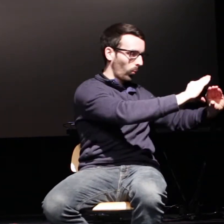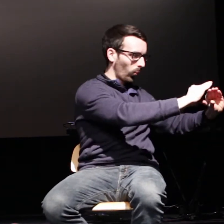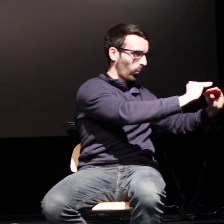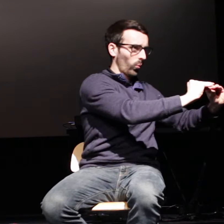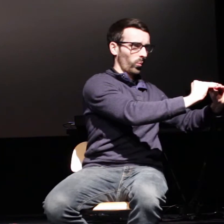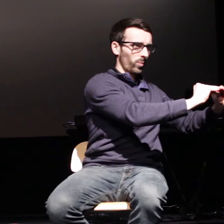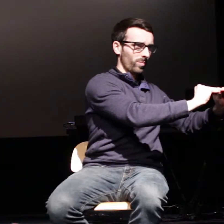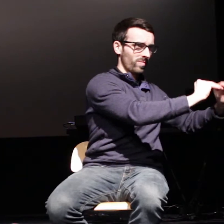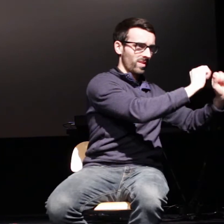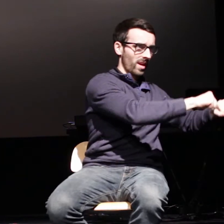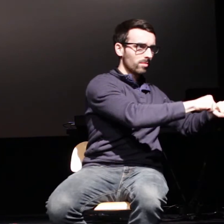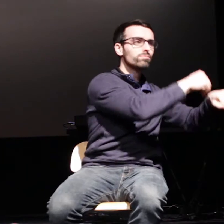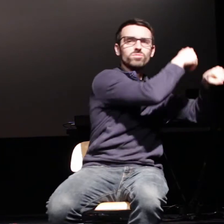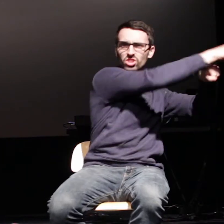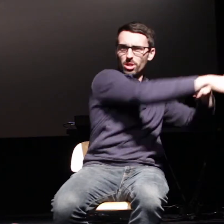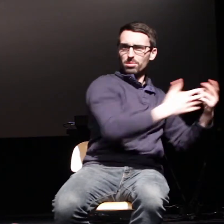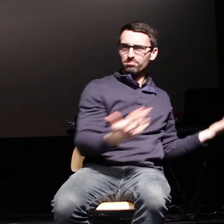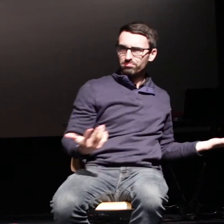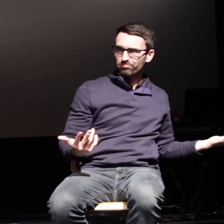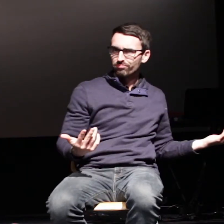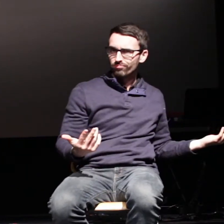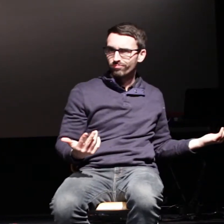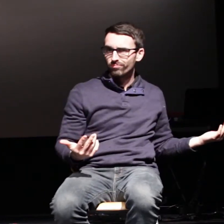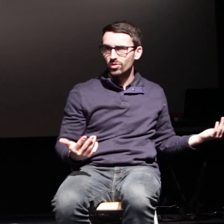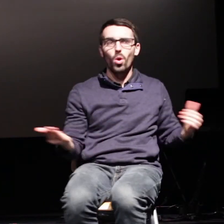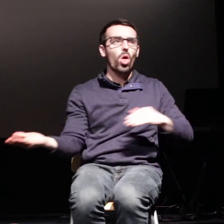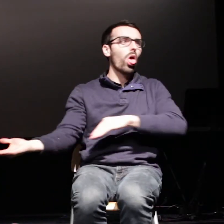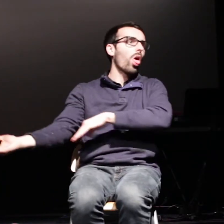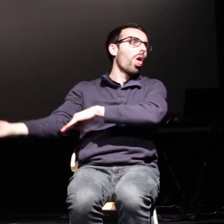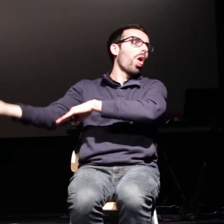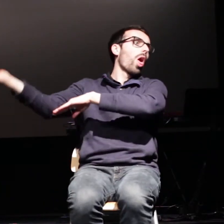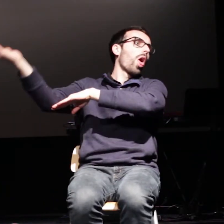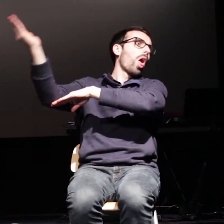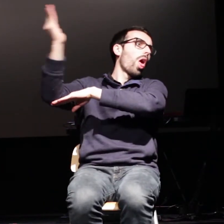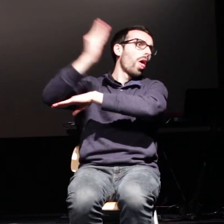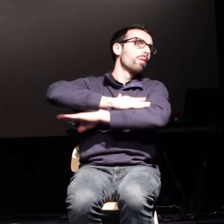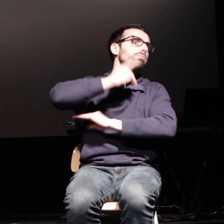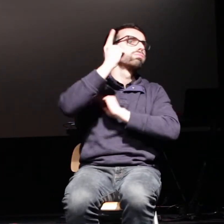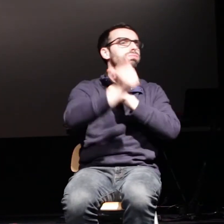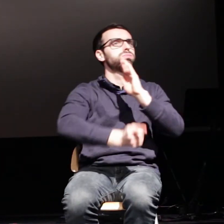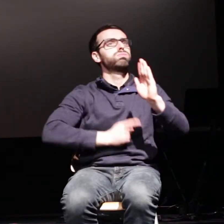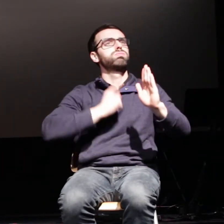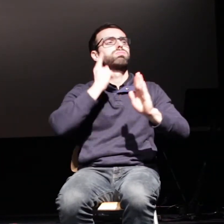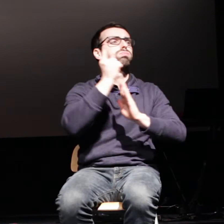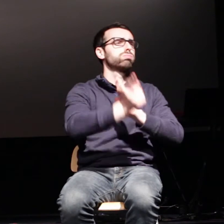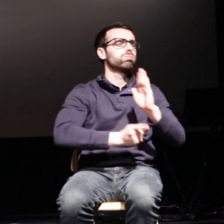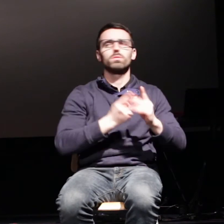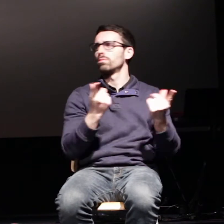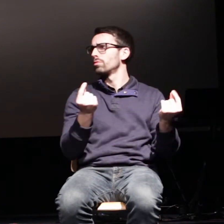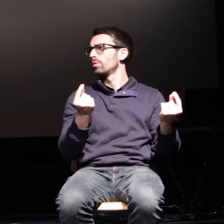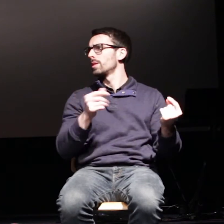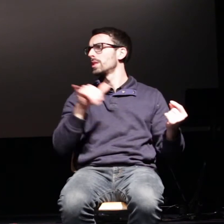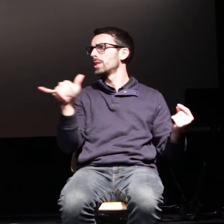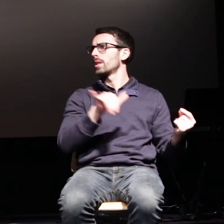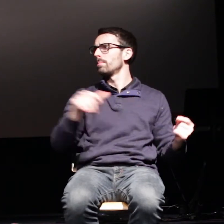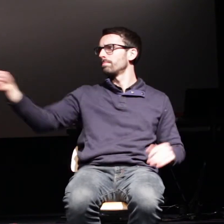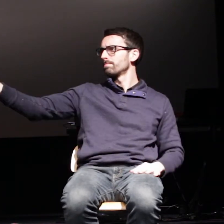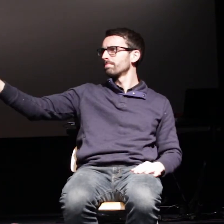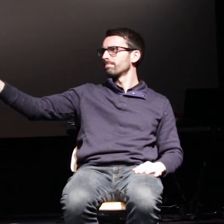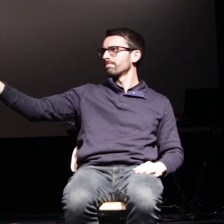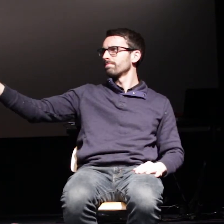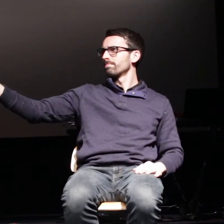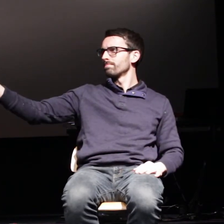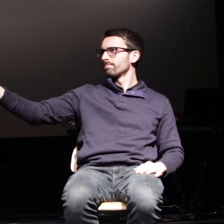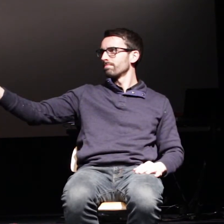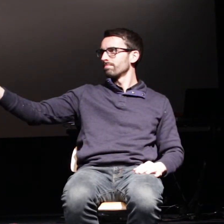be shipped. And so literally all day long for hours, I'm sitting there at this machine. All I'm doing is just this same motion. This is it right here. This